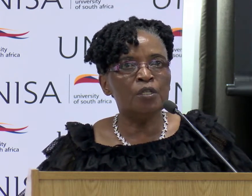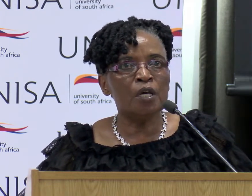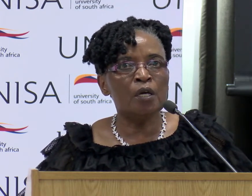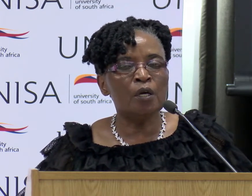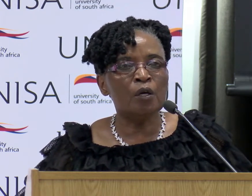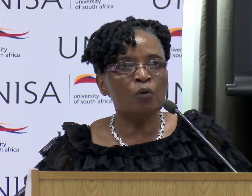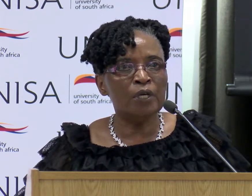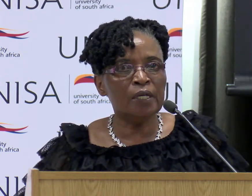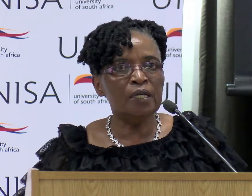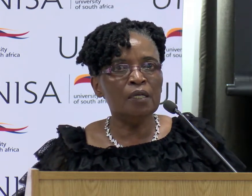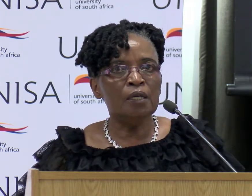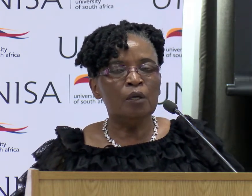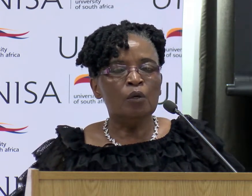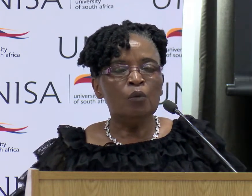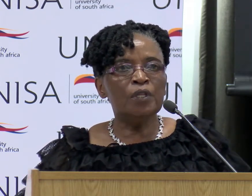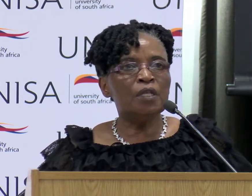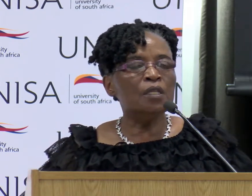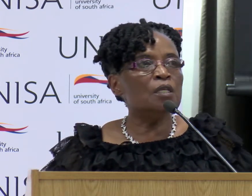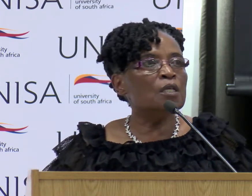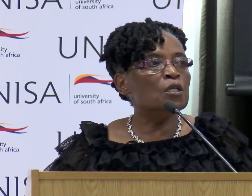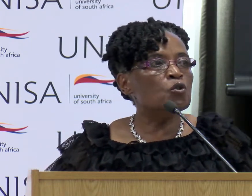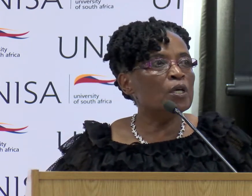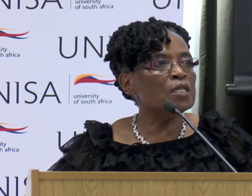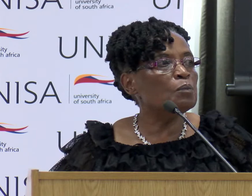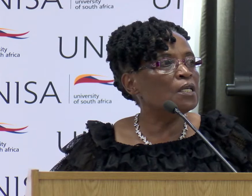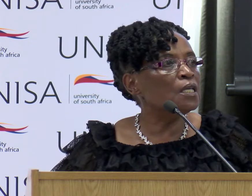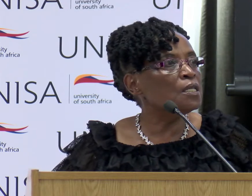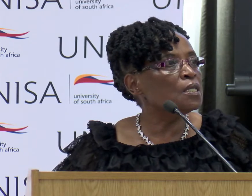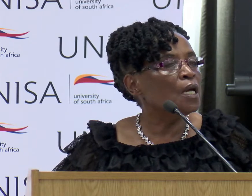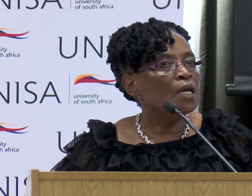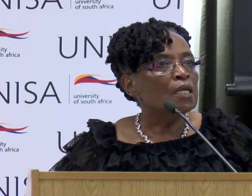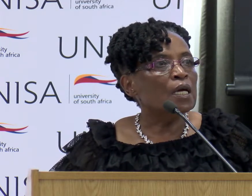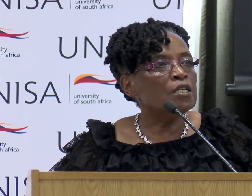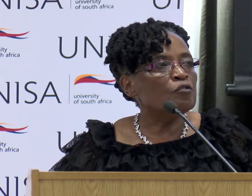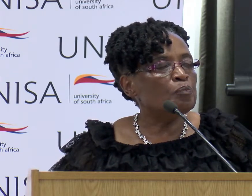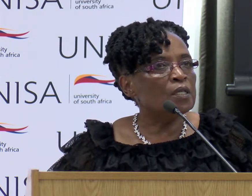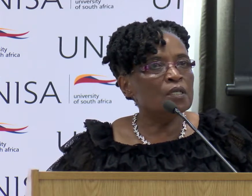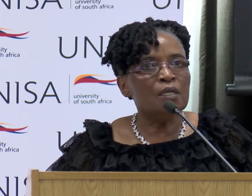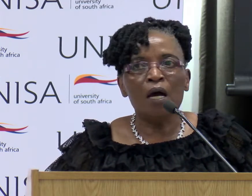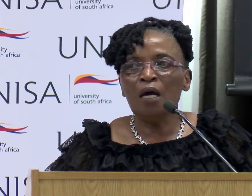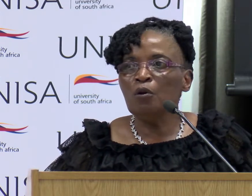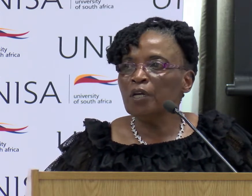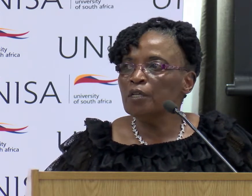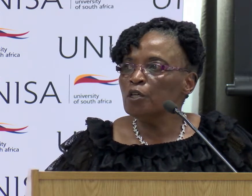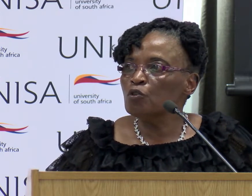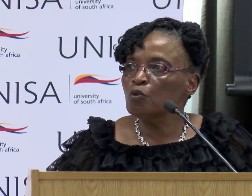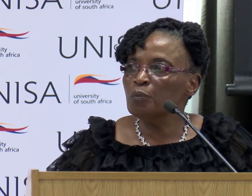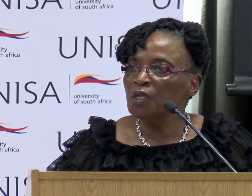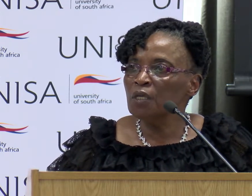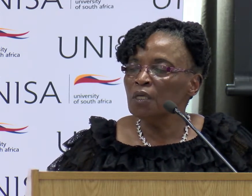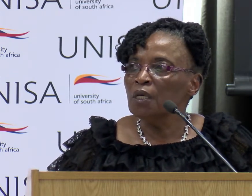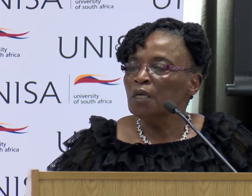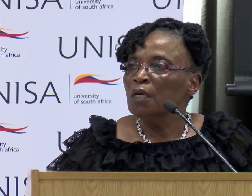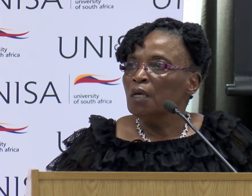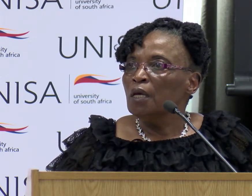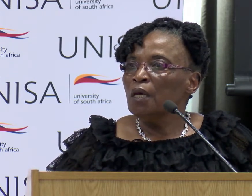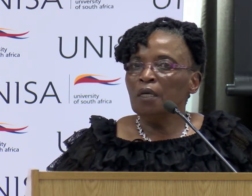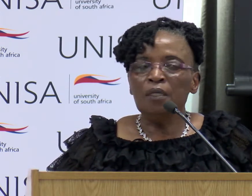through it quickly within the 20 minutes that have been allocated to